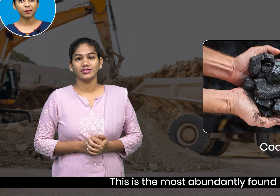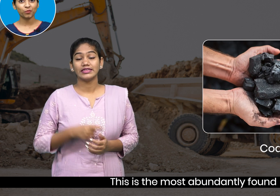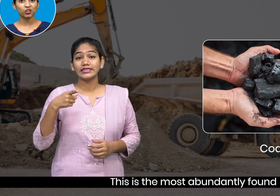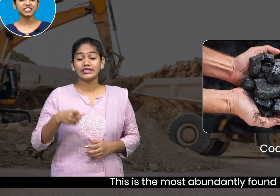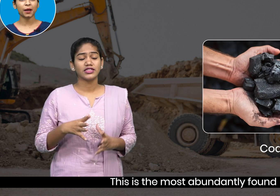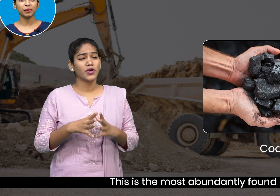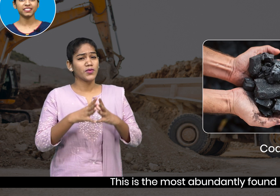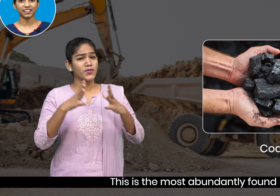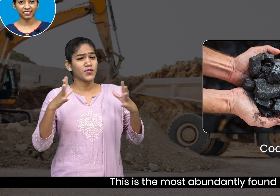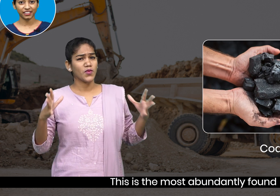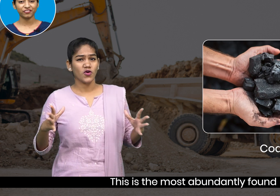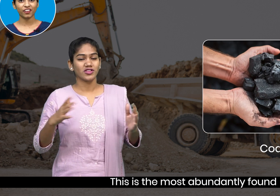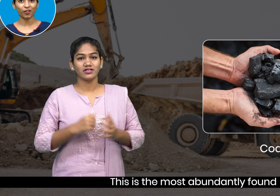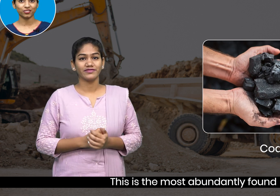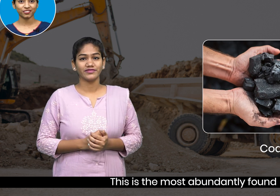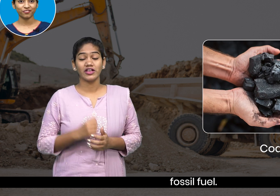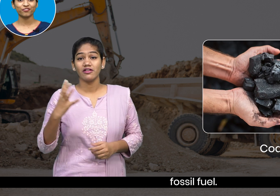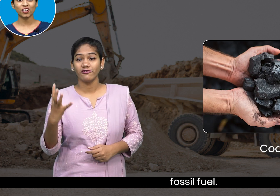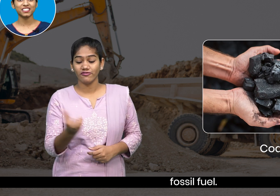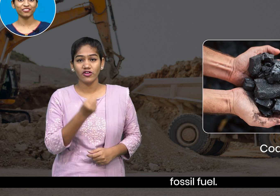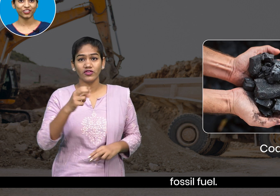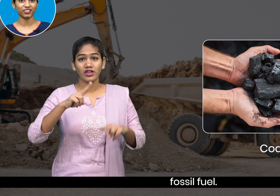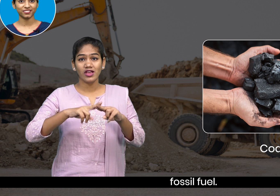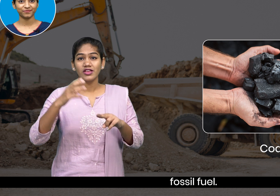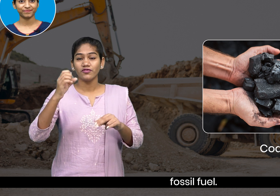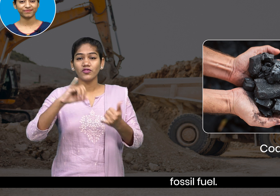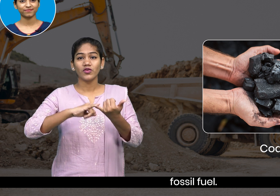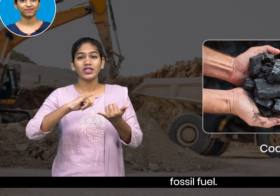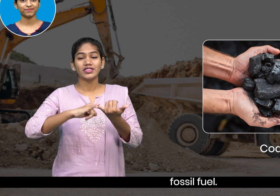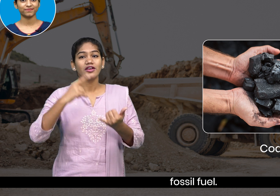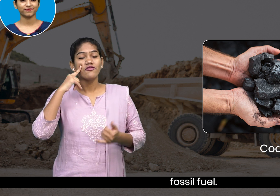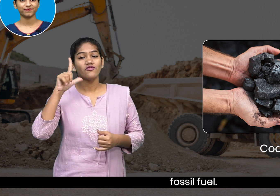This is the most abundantly found fossil fuel.